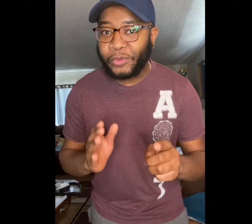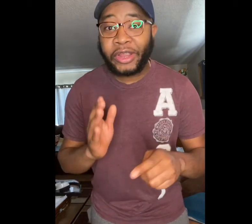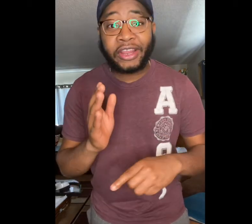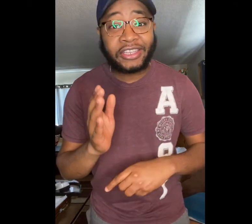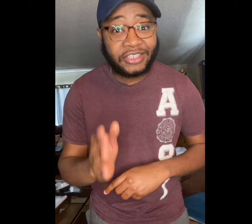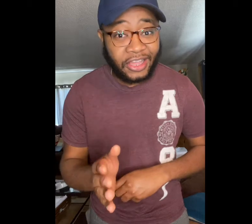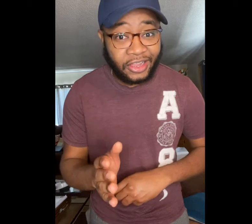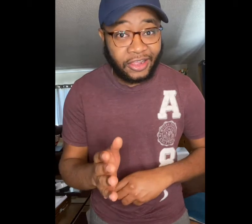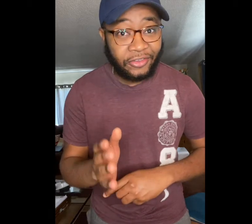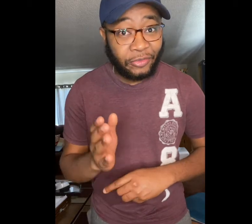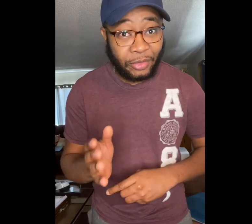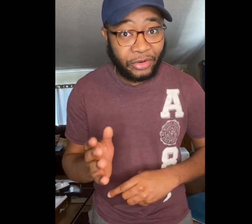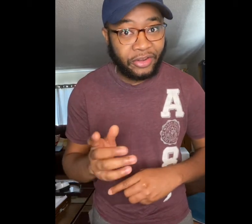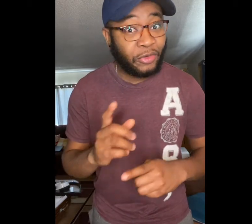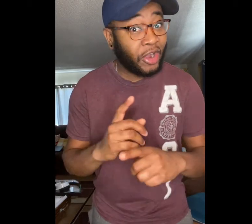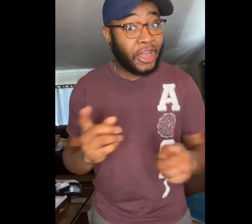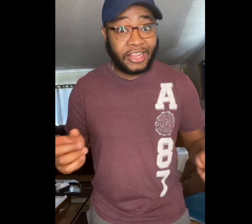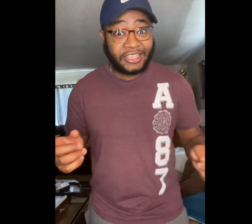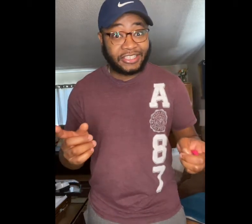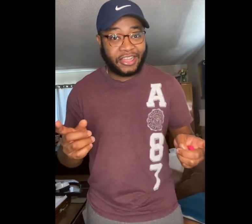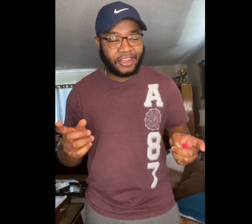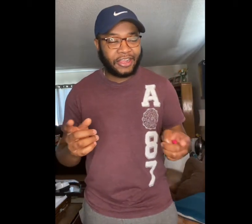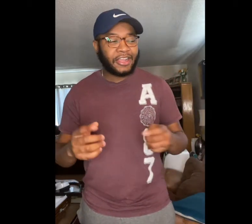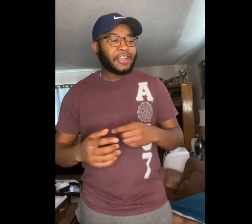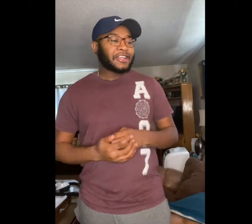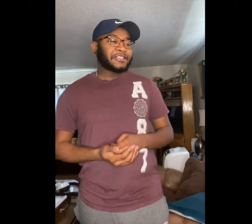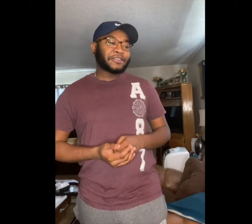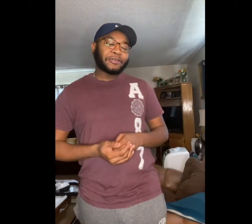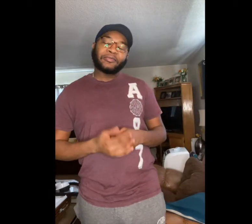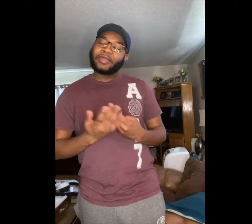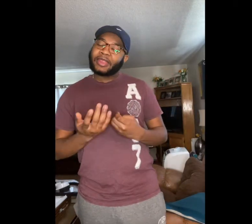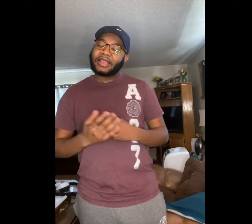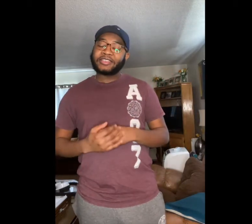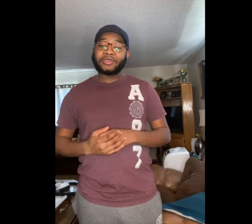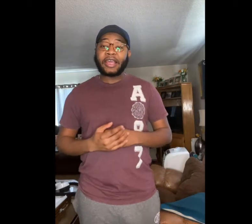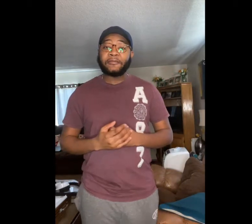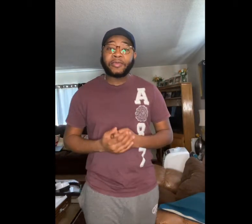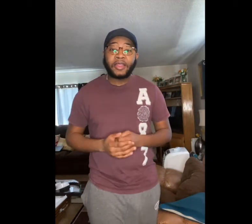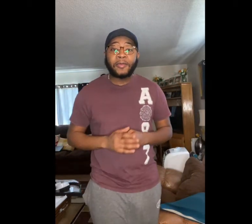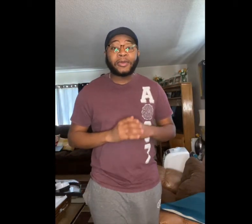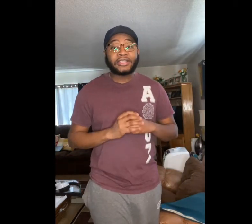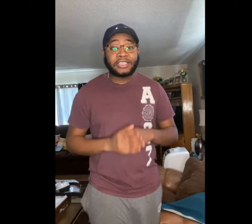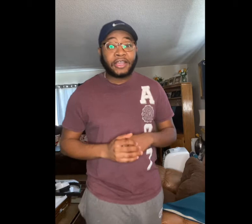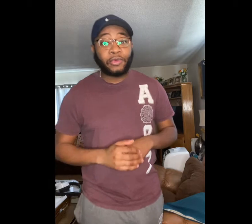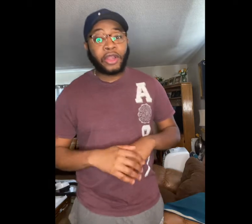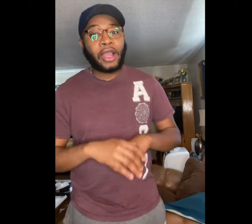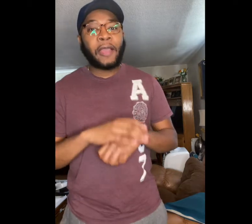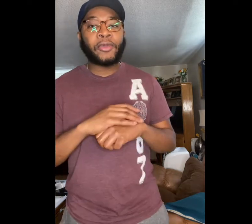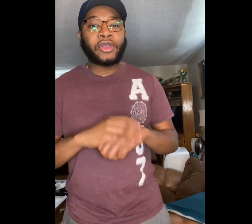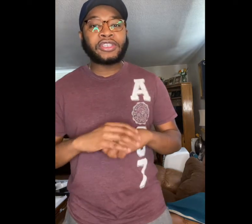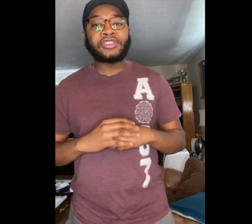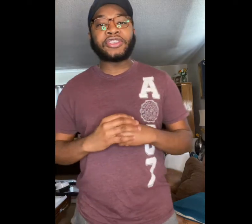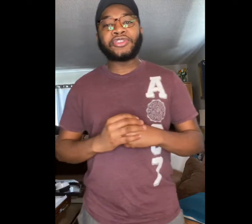in this together. Remember, we're all in this together. So, let's do that. But today I'm going to introduce you to at